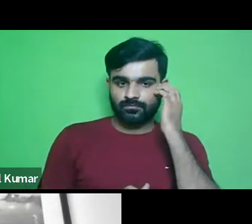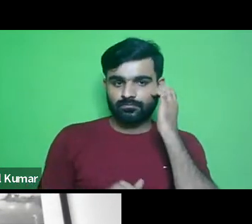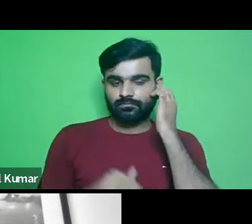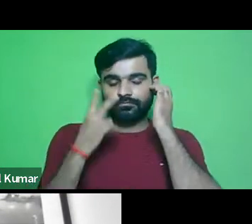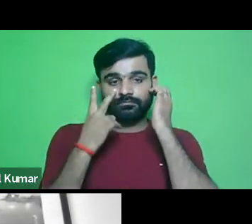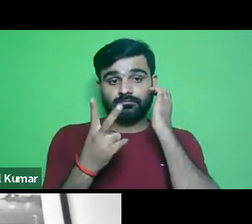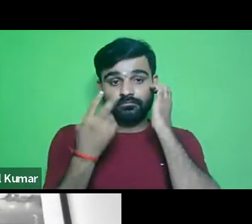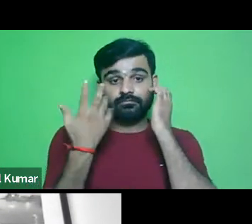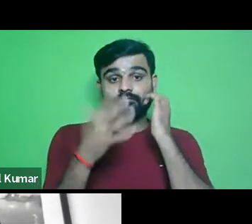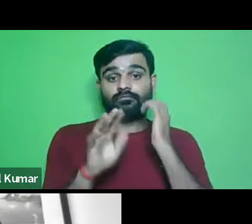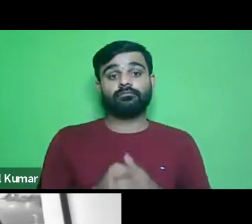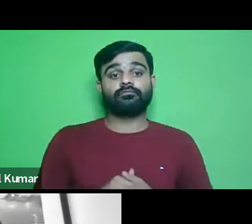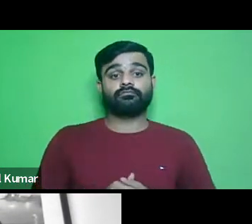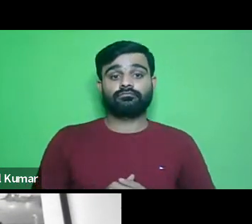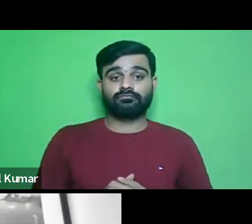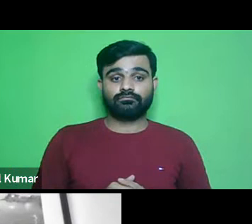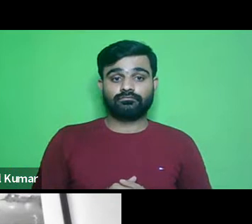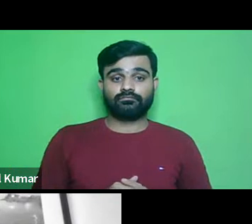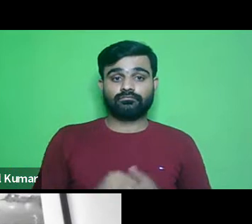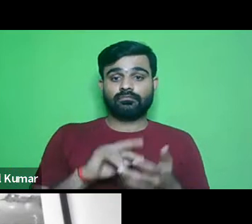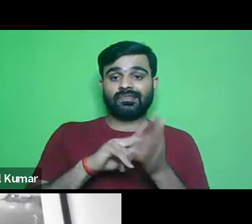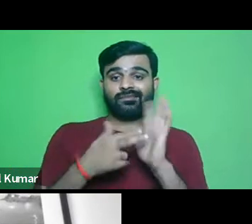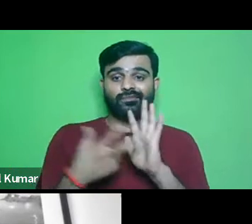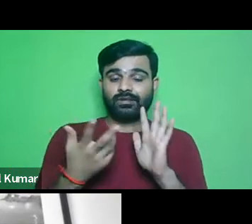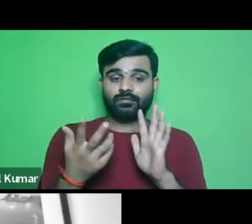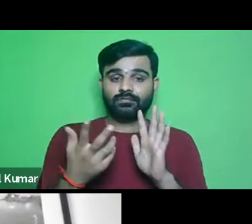seen this is not a,